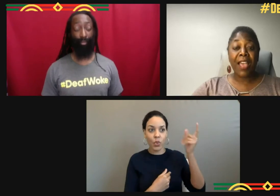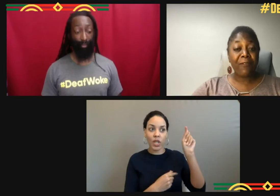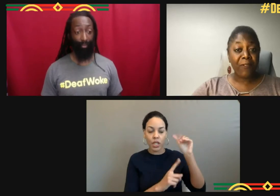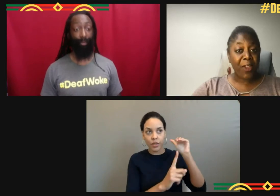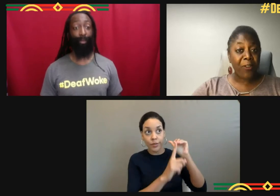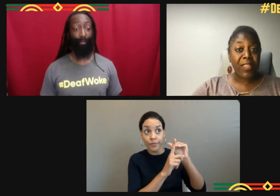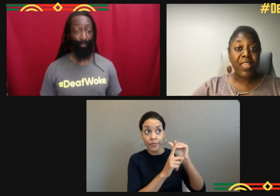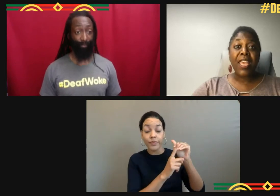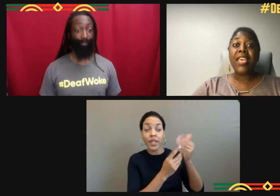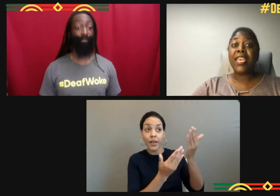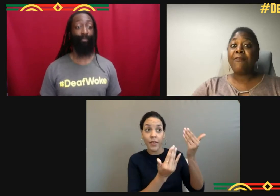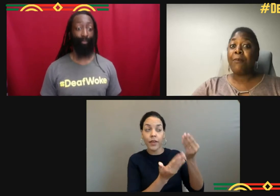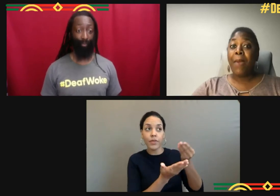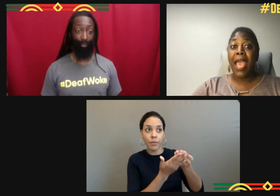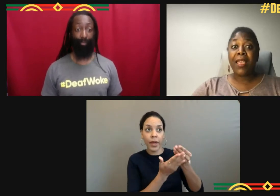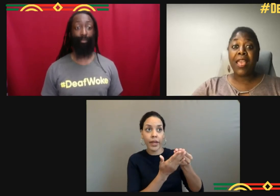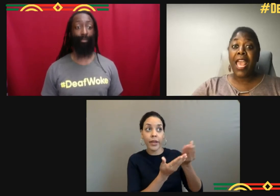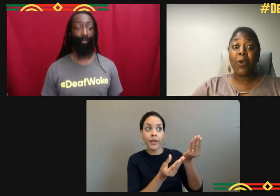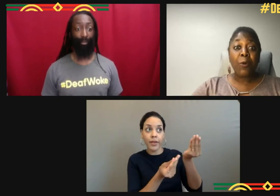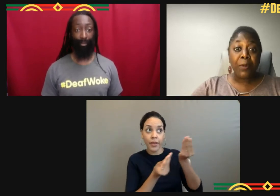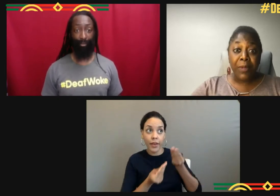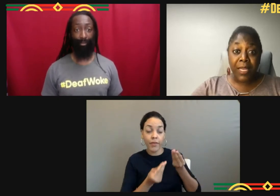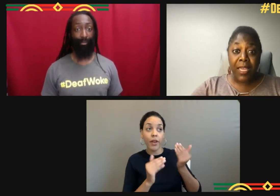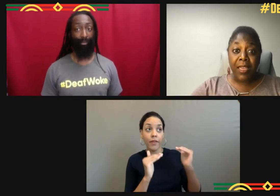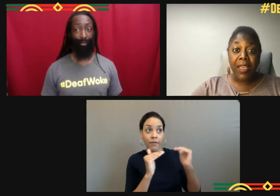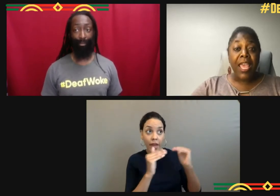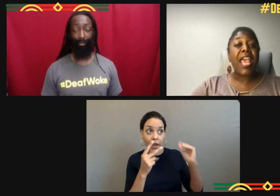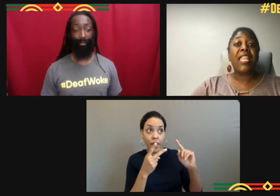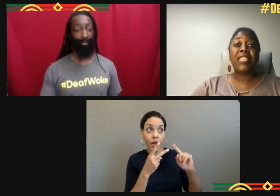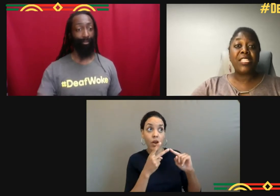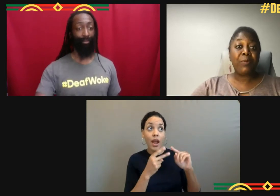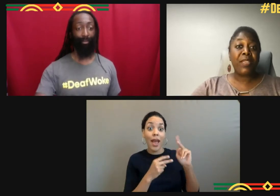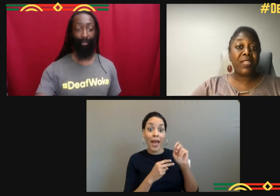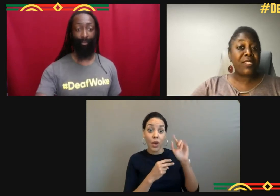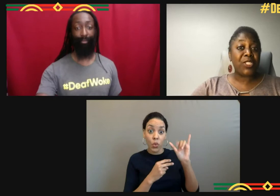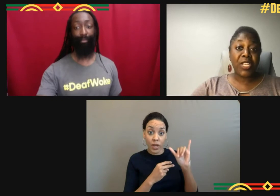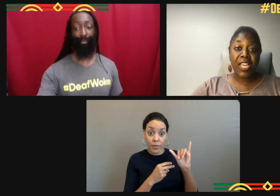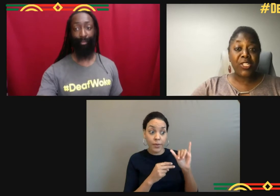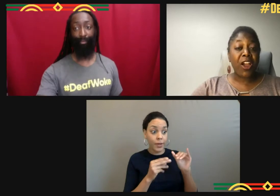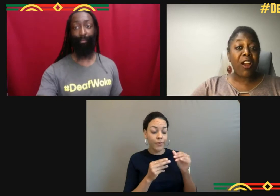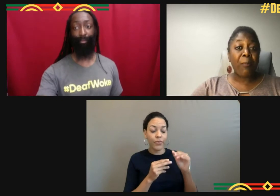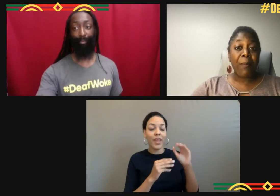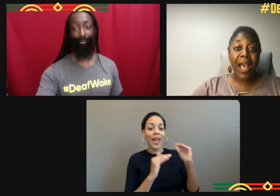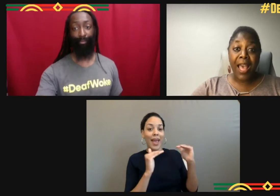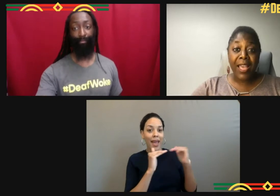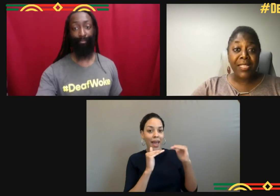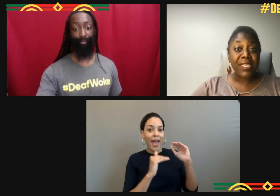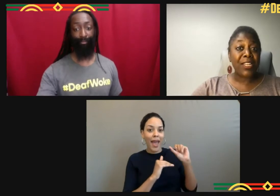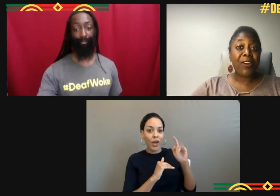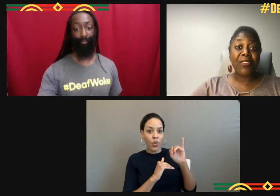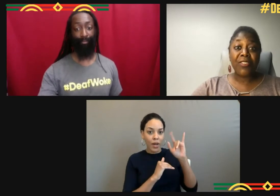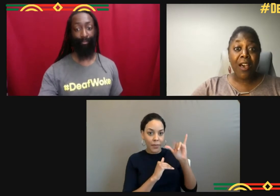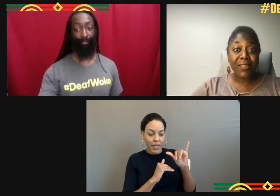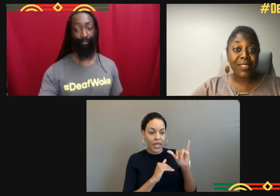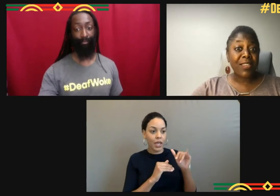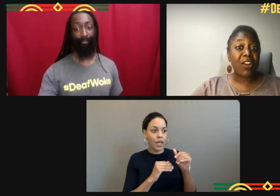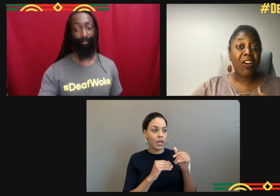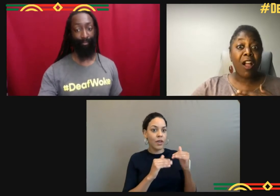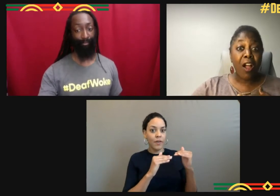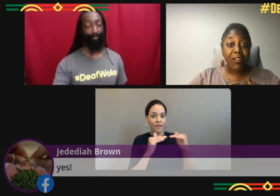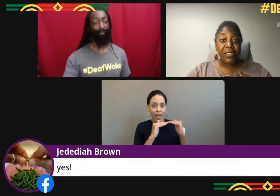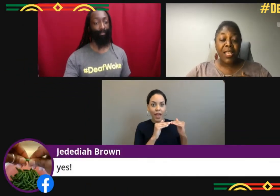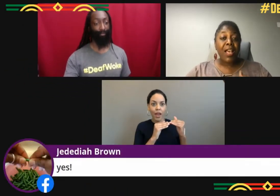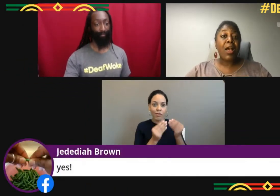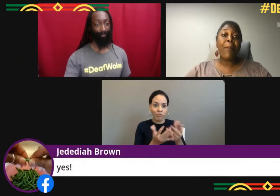give it back fairly, give it back equitably, and let's begin to change our minds and our thoughts and